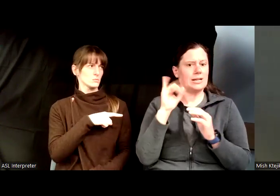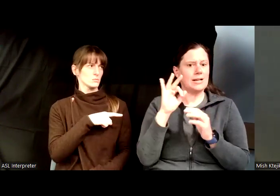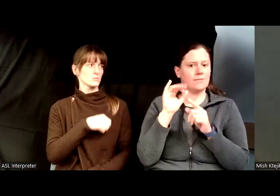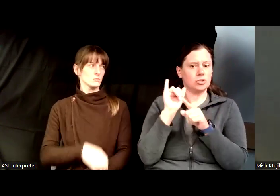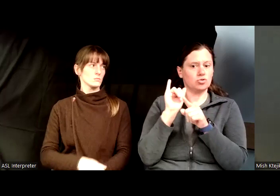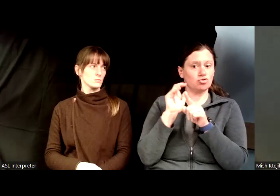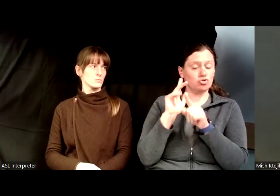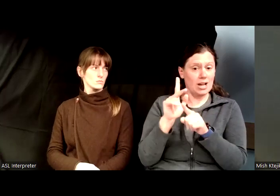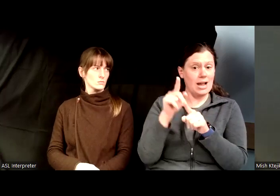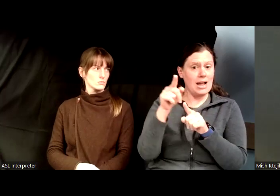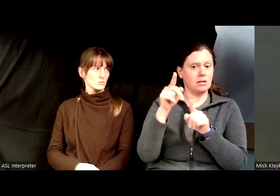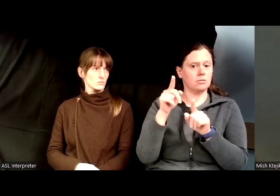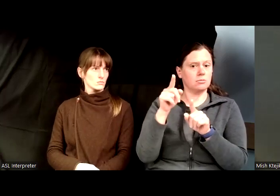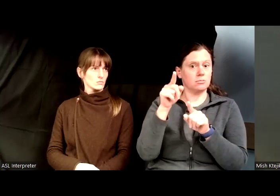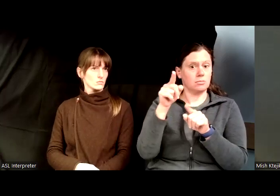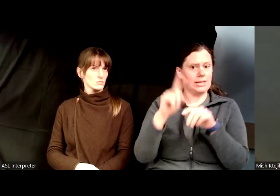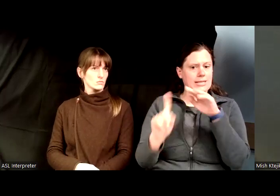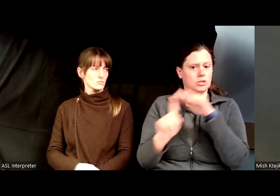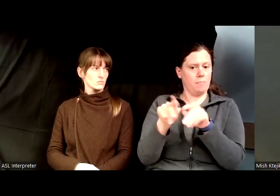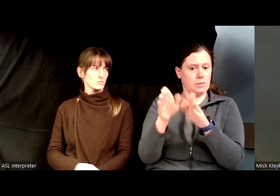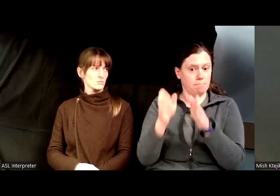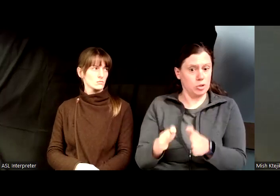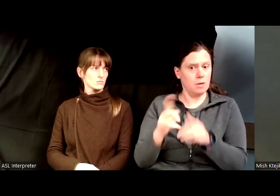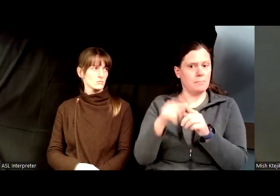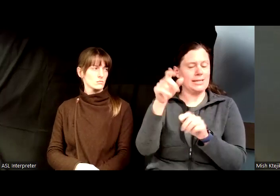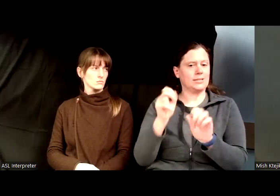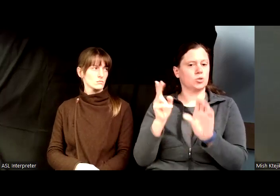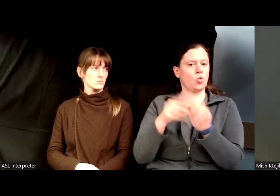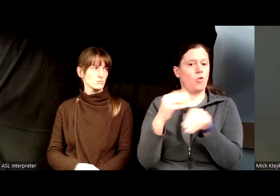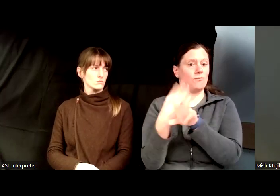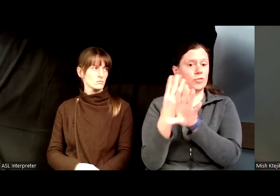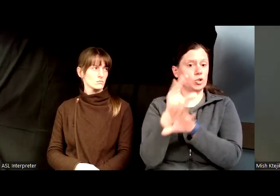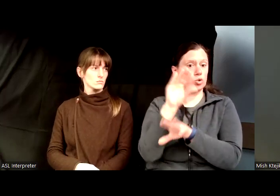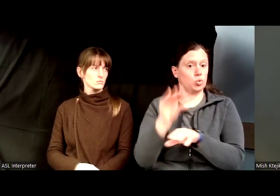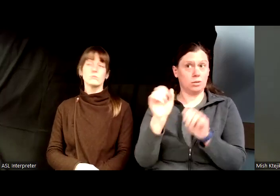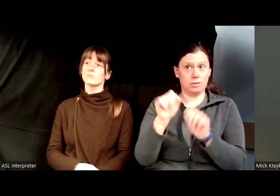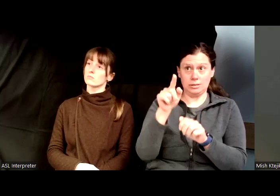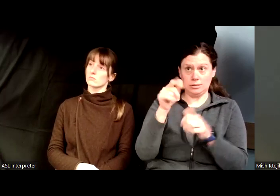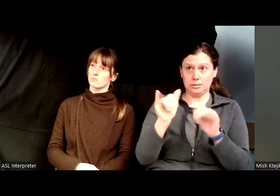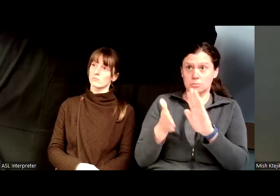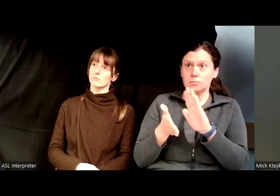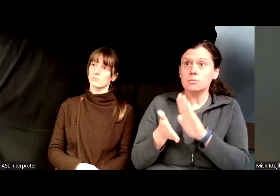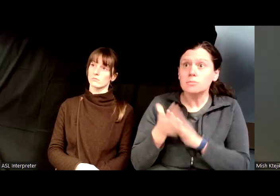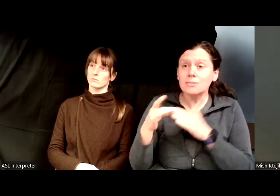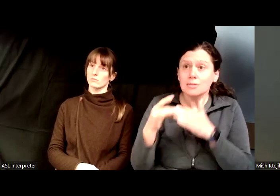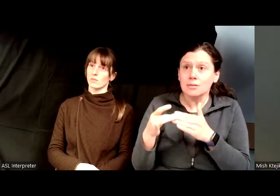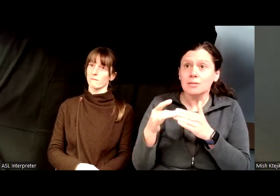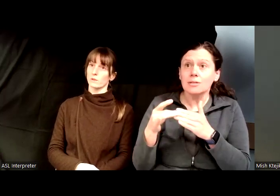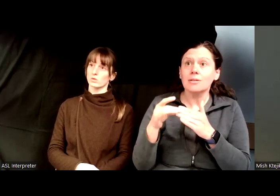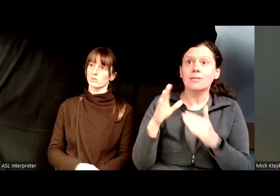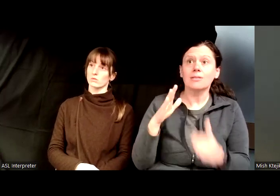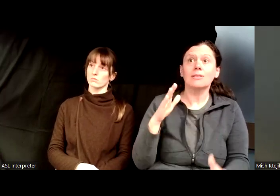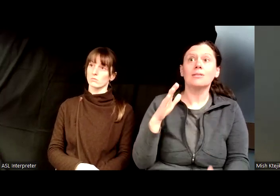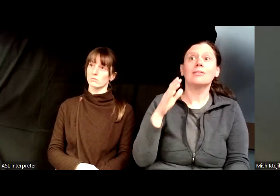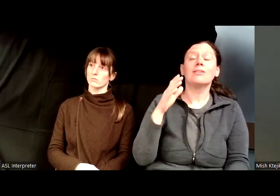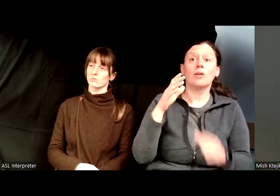So I envisioned if Jack wasn't able to be in person, but he could join through Zoom, could